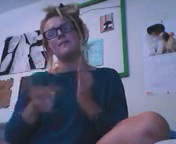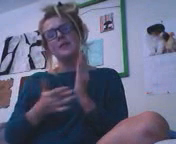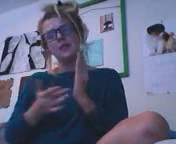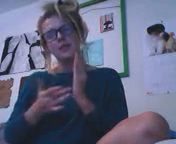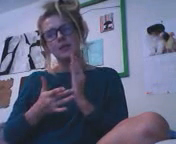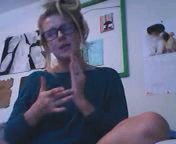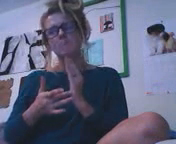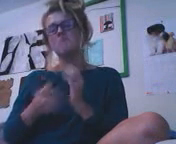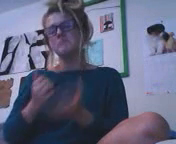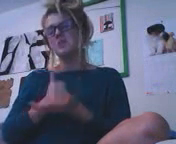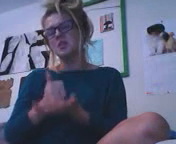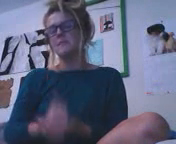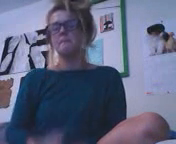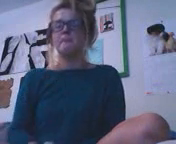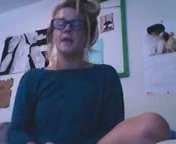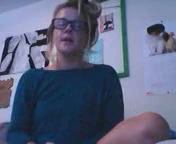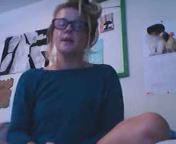atom you prefer first.